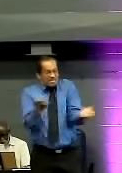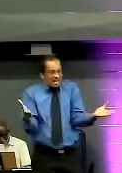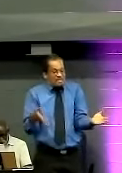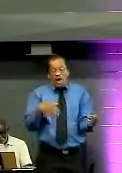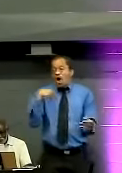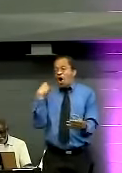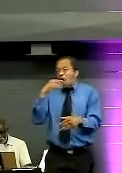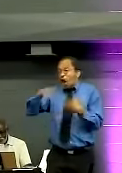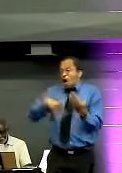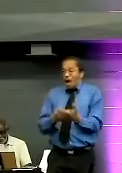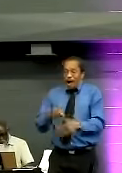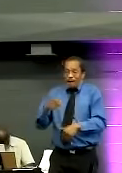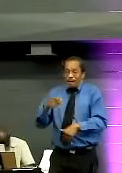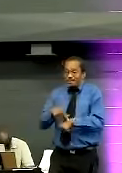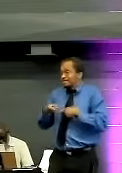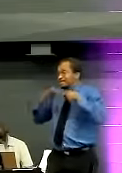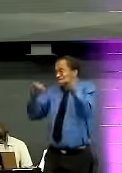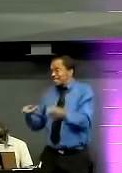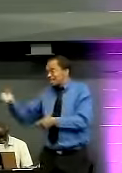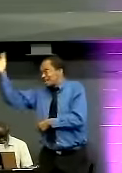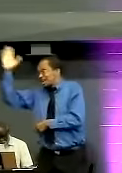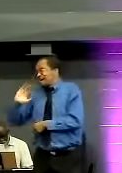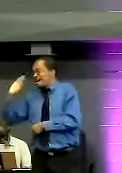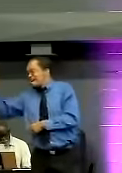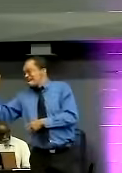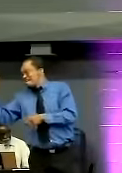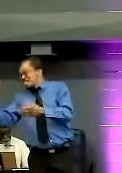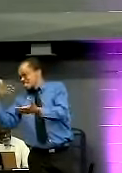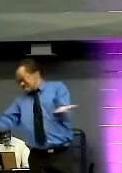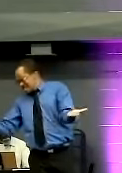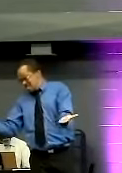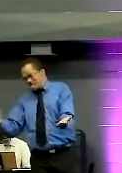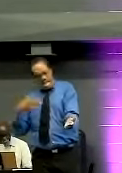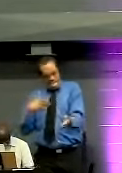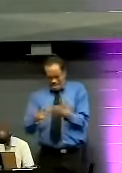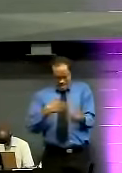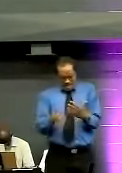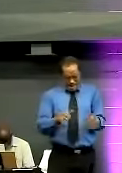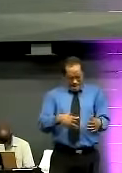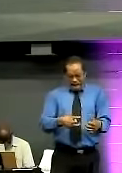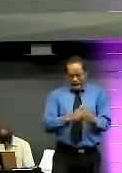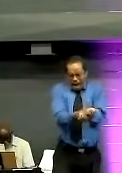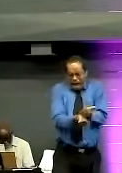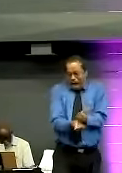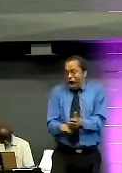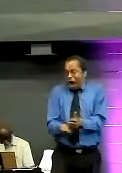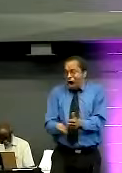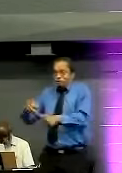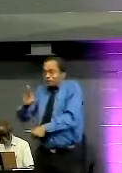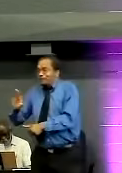I'm saying is just give it to God. Father, F them, and whatever way you choose to use the